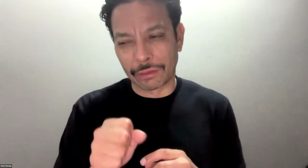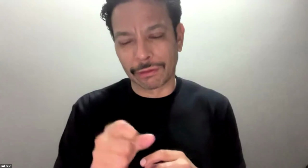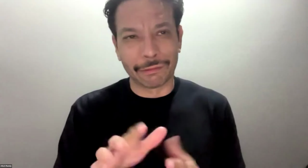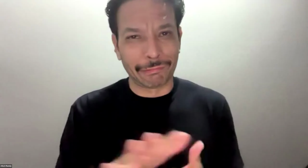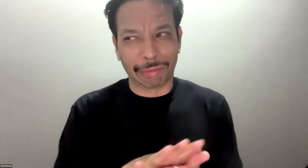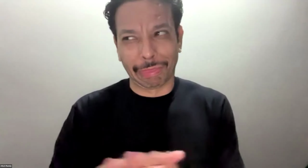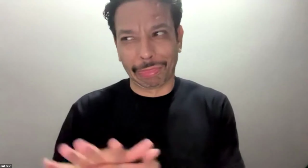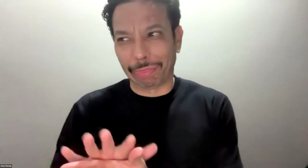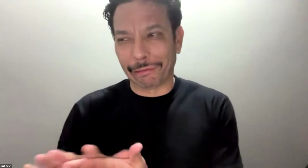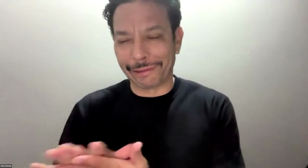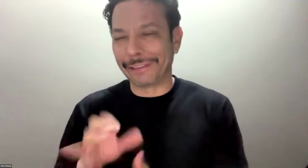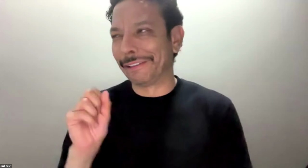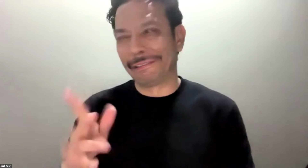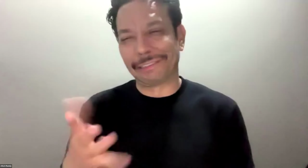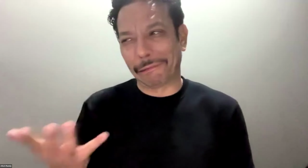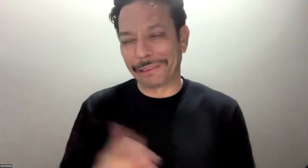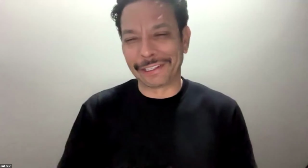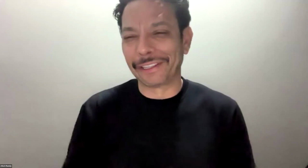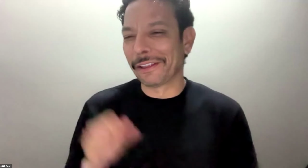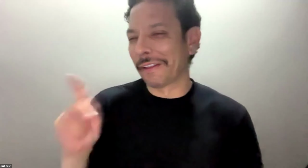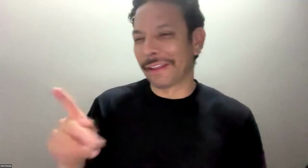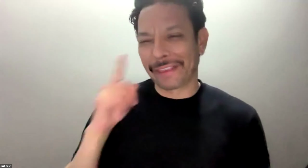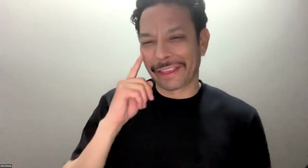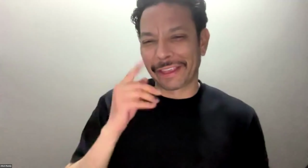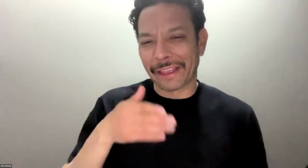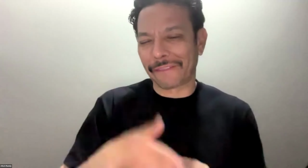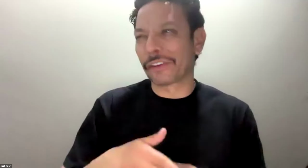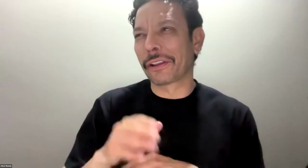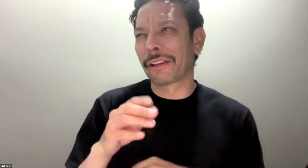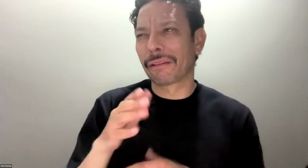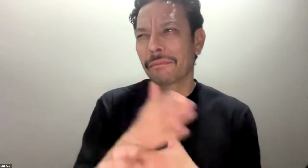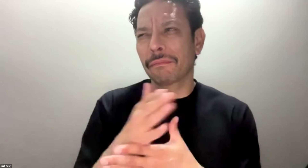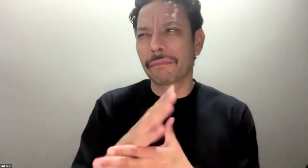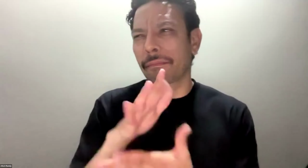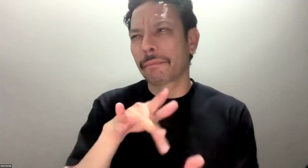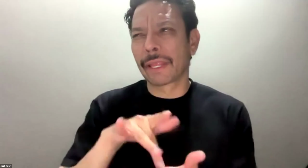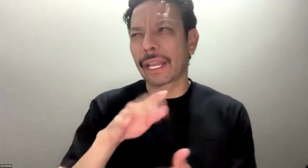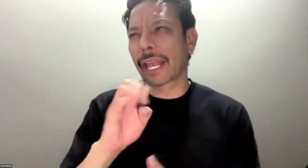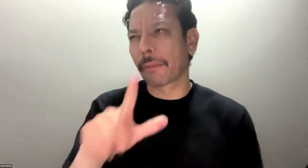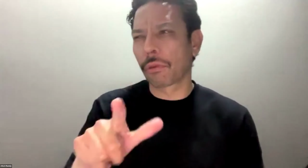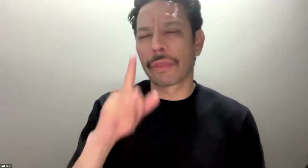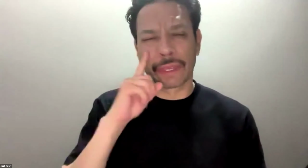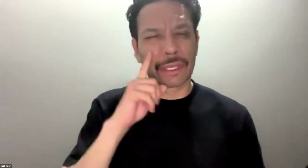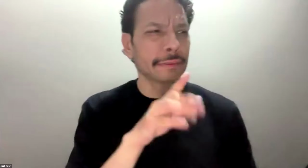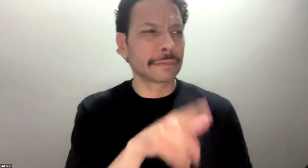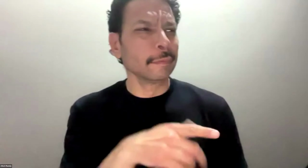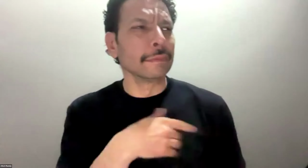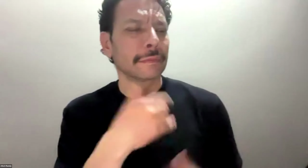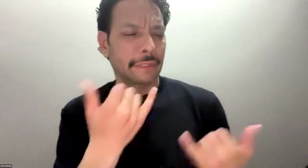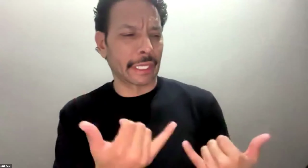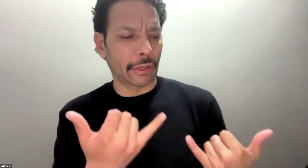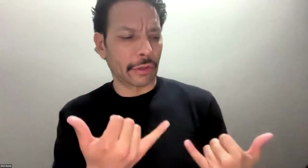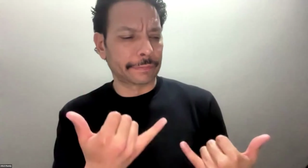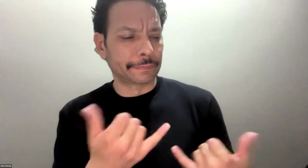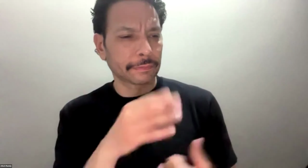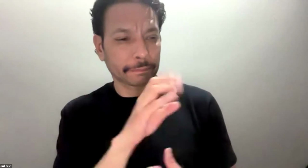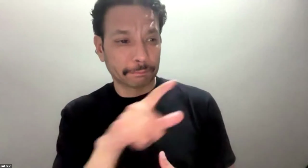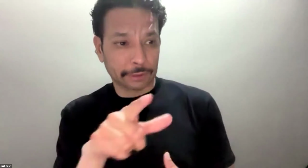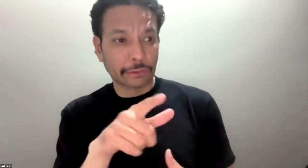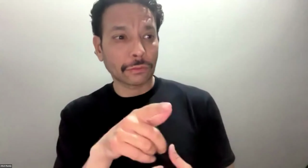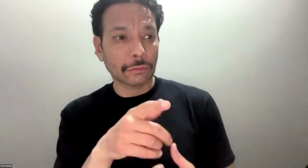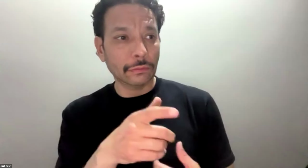scurvy. So It's okay. I think it's after mid-April, but I'll look. yeah, yeah. Um, We're right now, bills